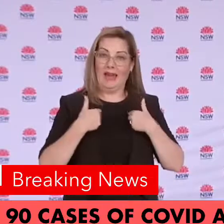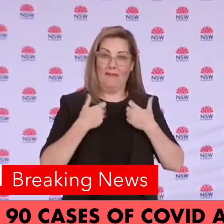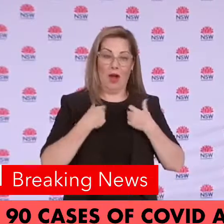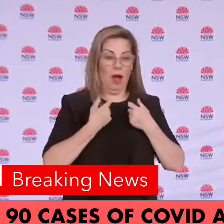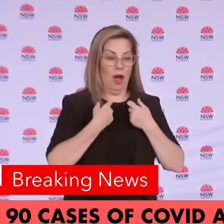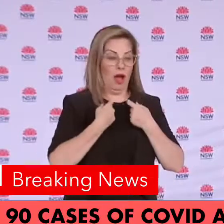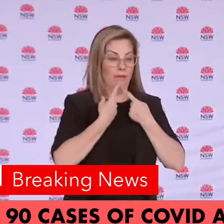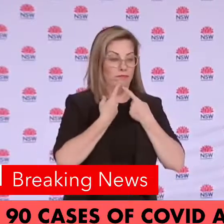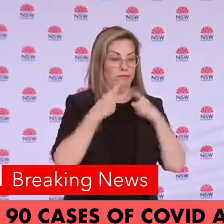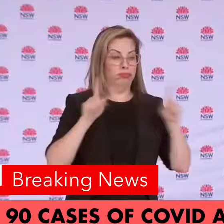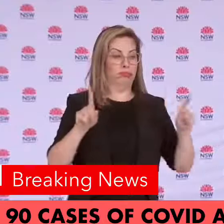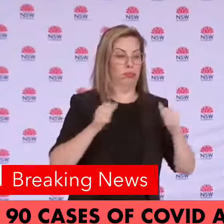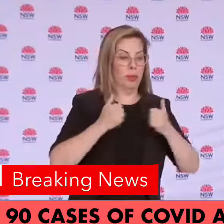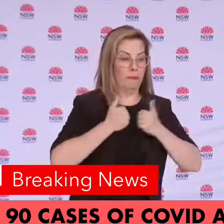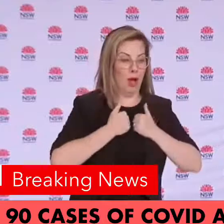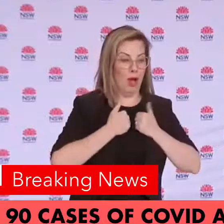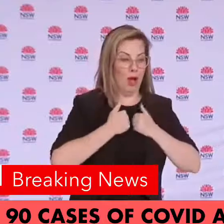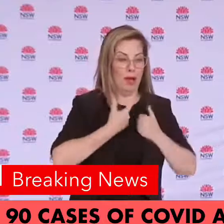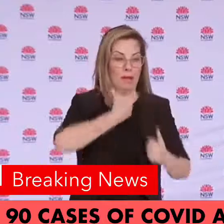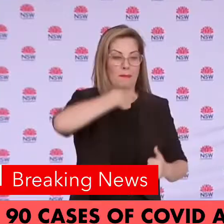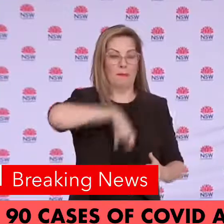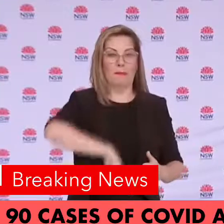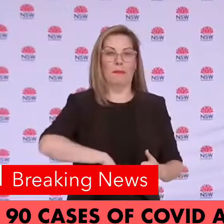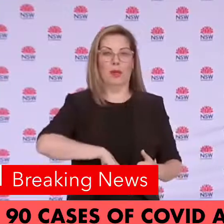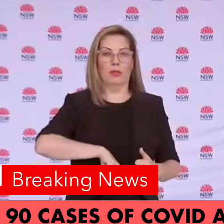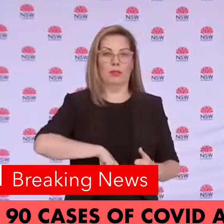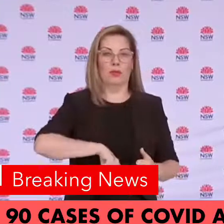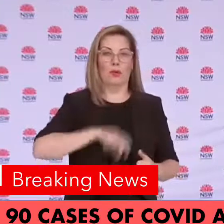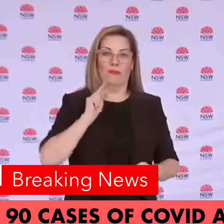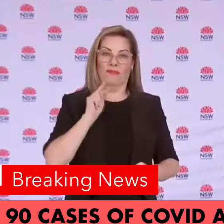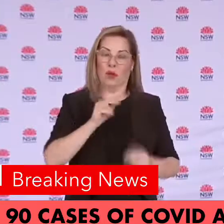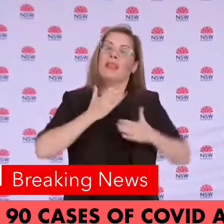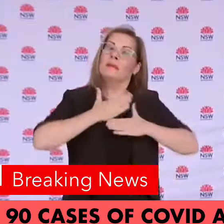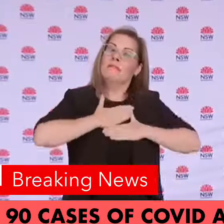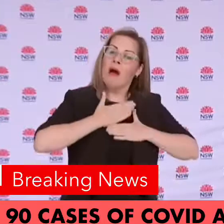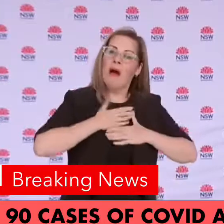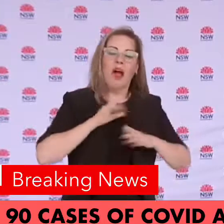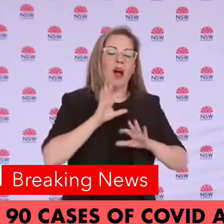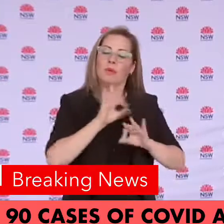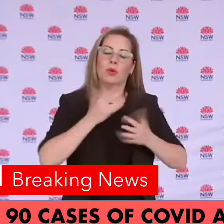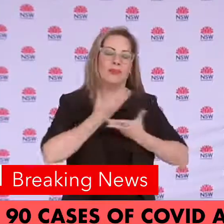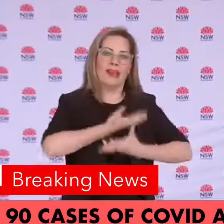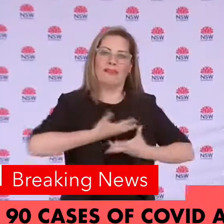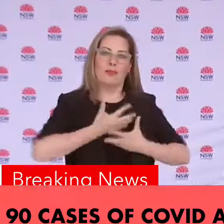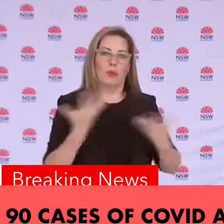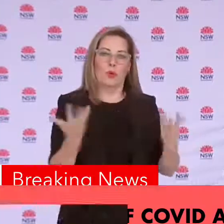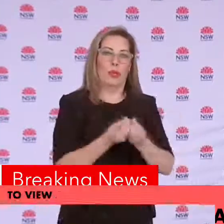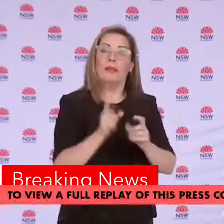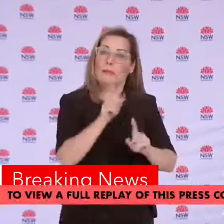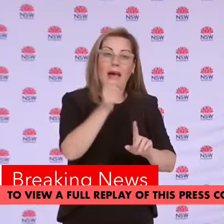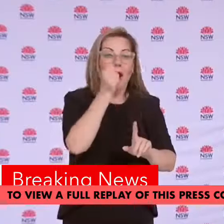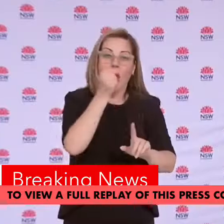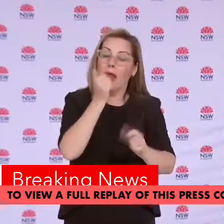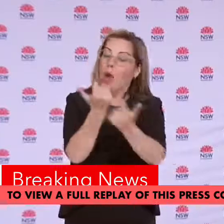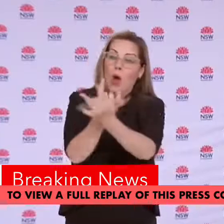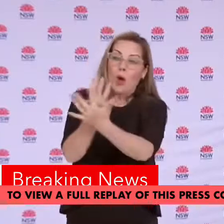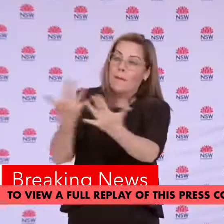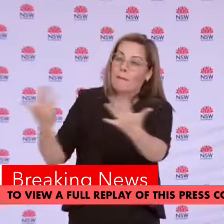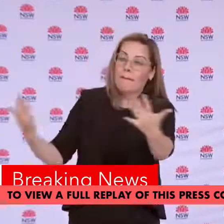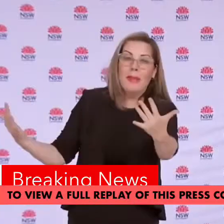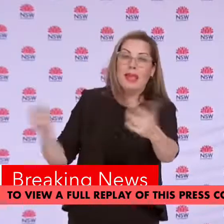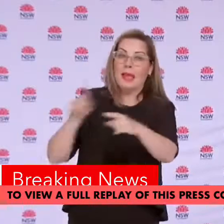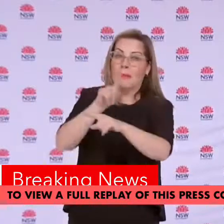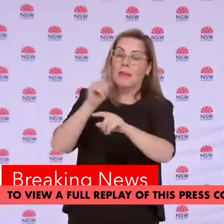view, is I'm uncomfortable with such a policy. That's just my personal view, but I know many in the community have a very different view, and I think we